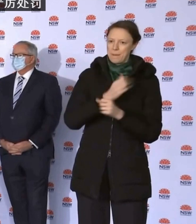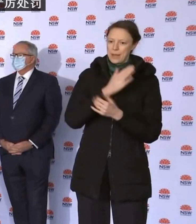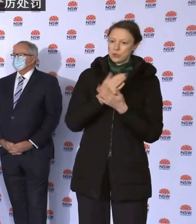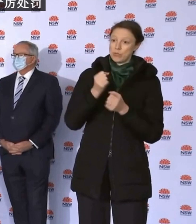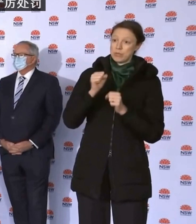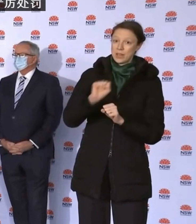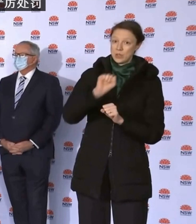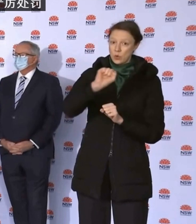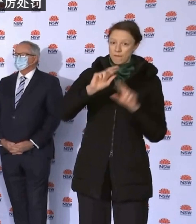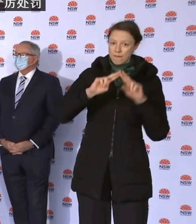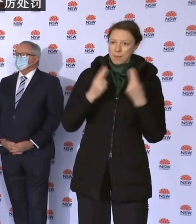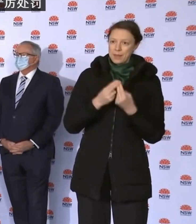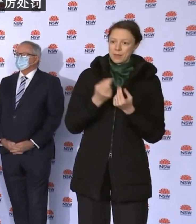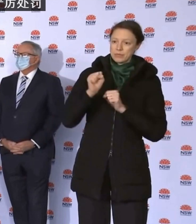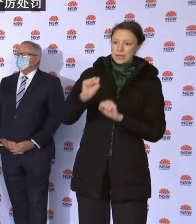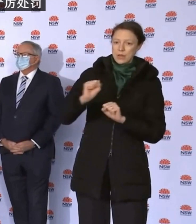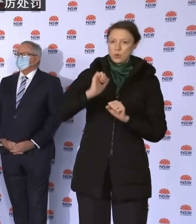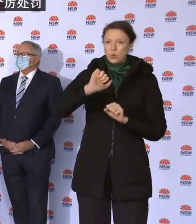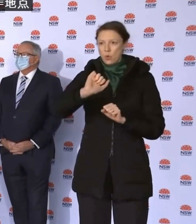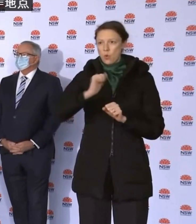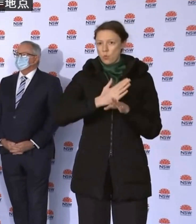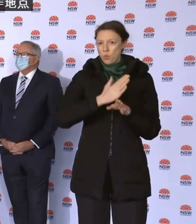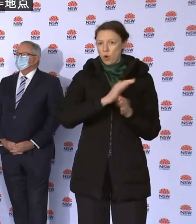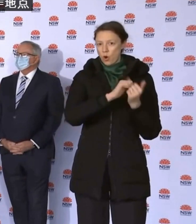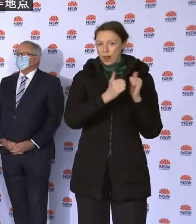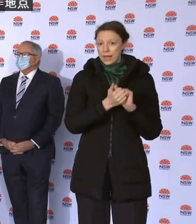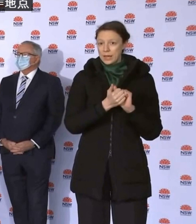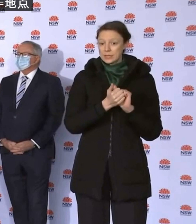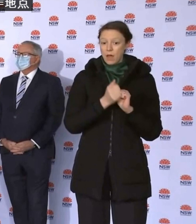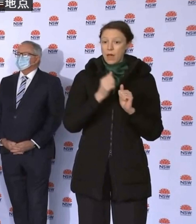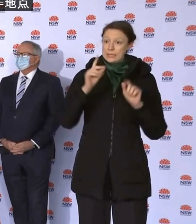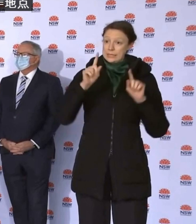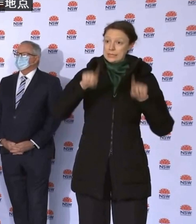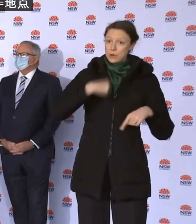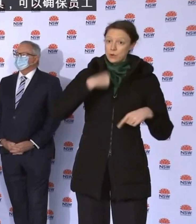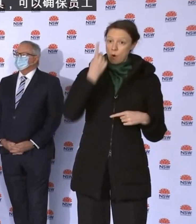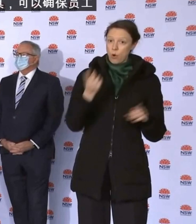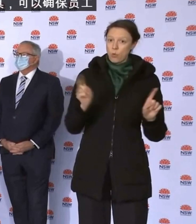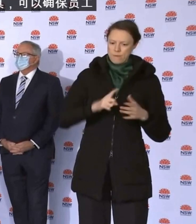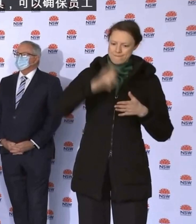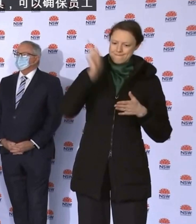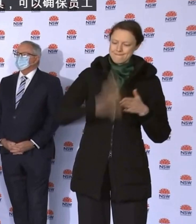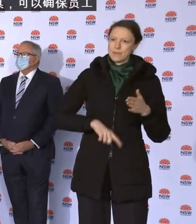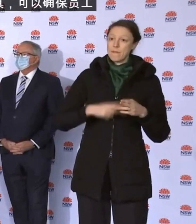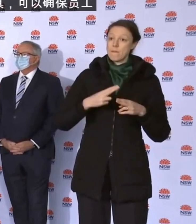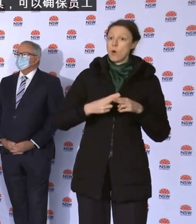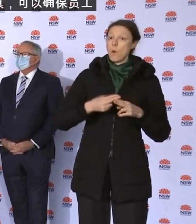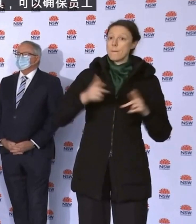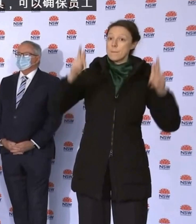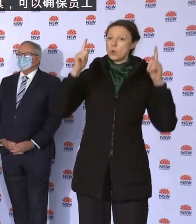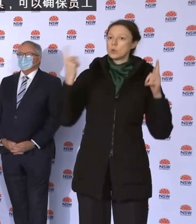harsh penalties in place for employers forcing their employees into the work sites unless they're absolutely necessary. And that's really an important